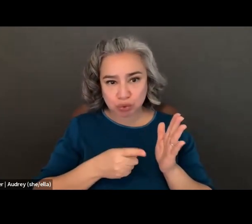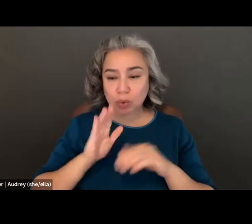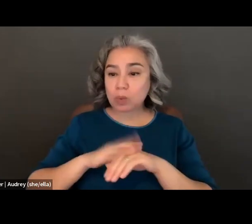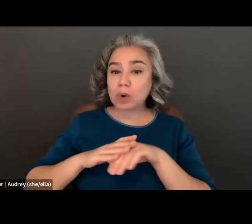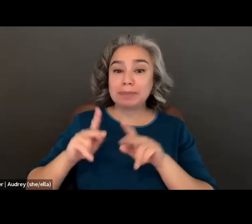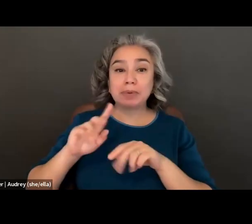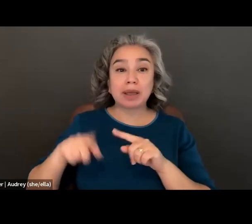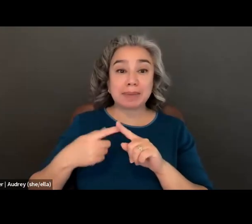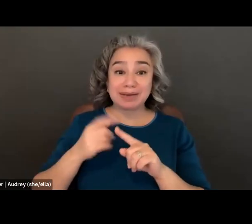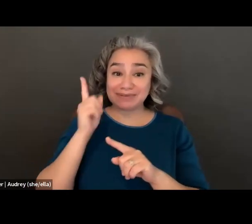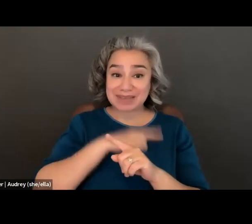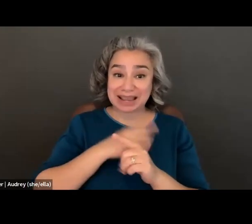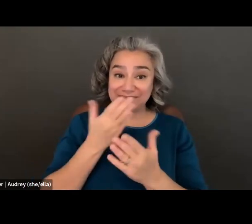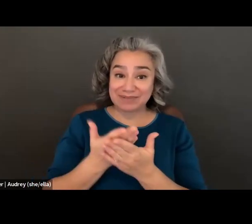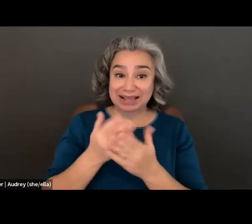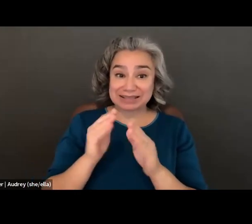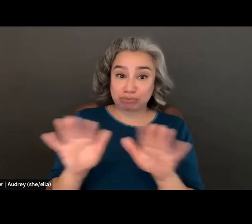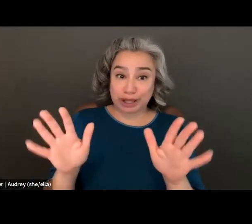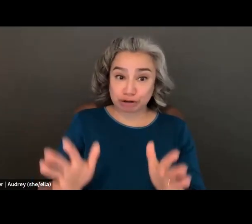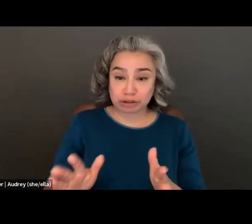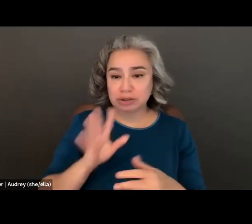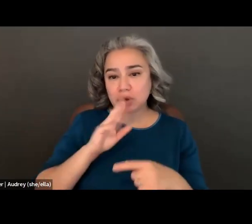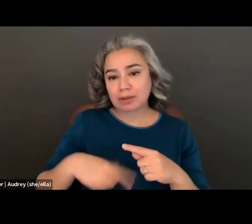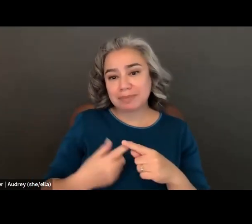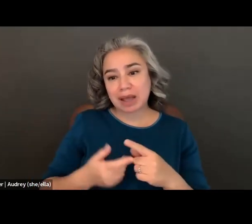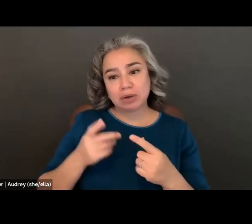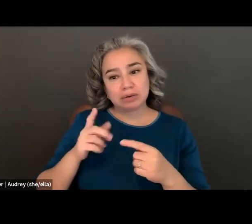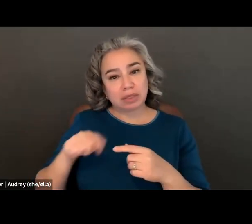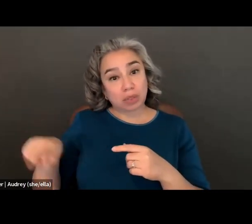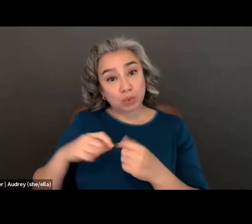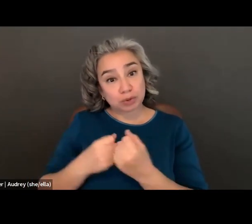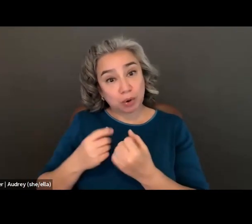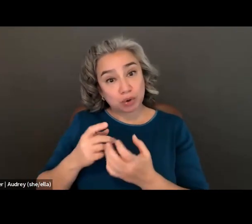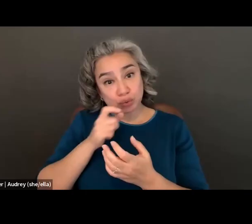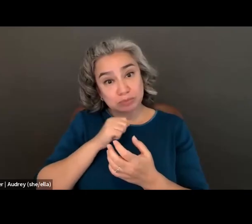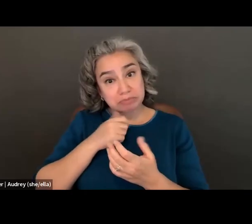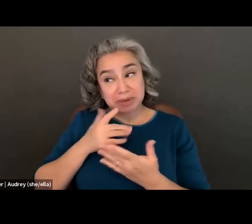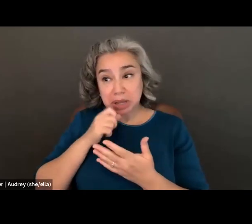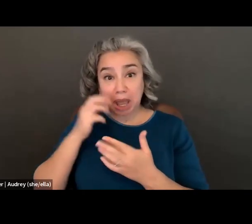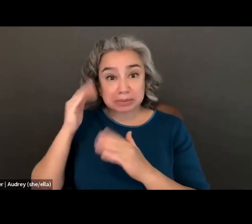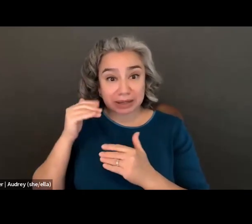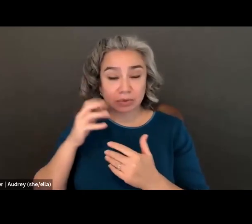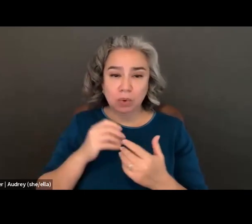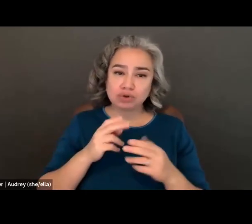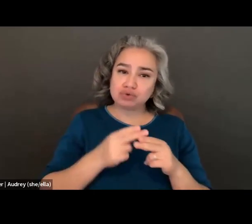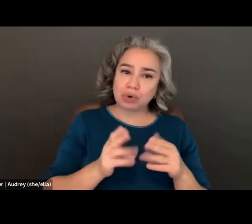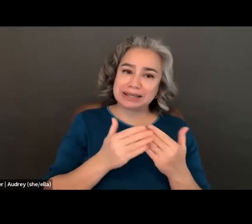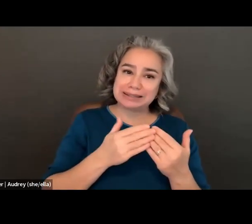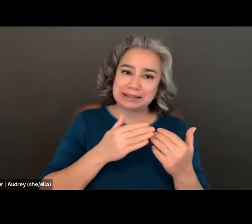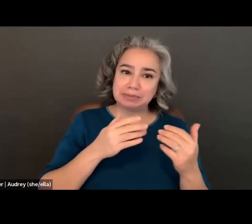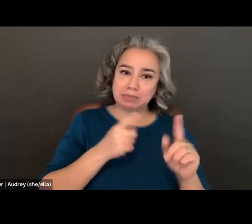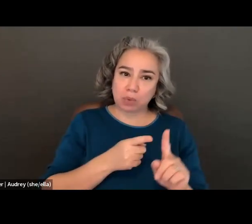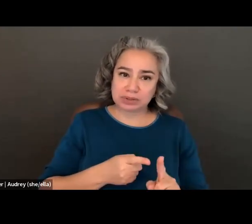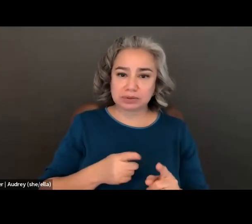spreaders. Talk about unlikely supporters, and make your points short and easy to understand. So in practice, you could say something